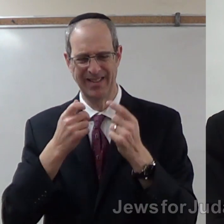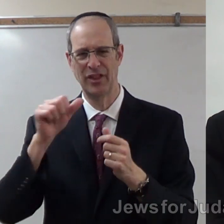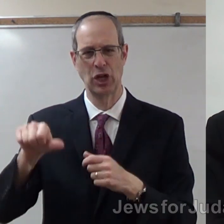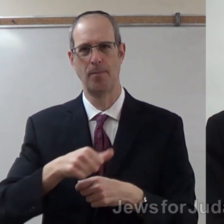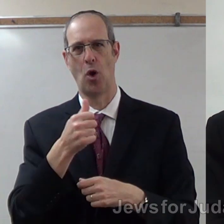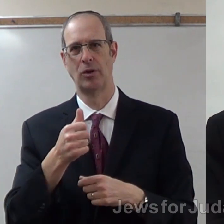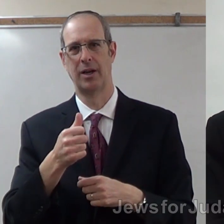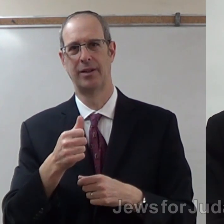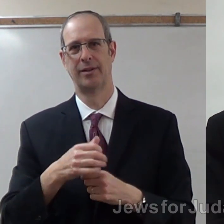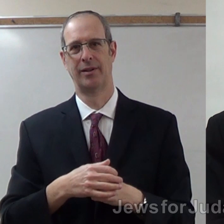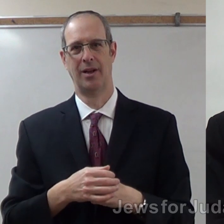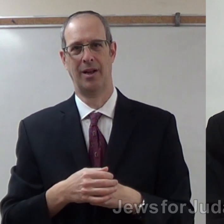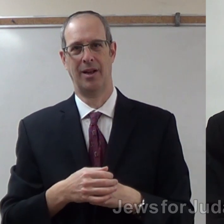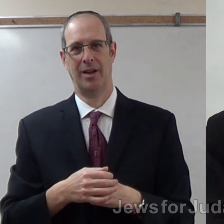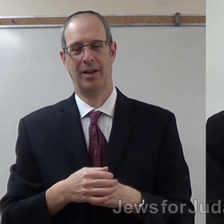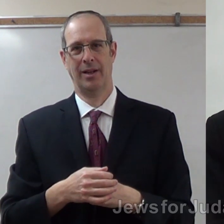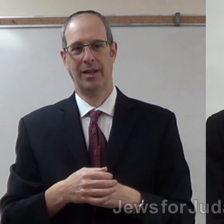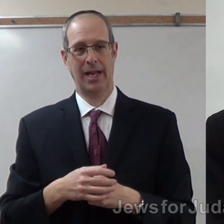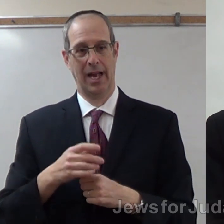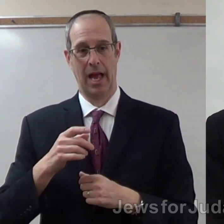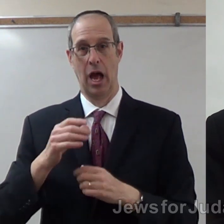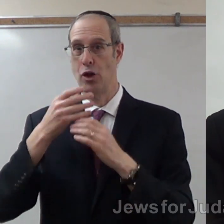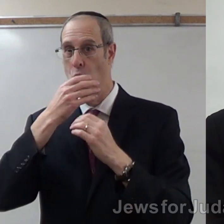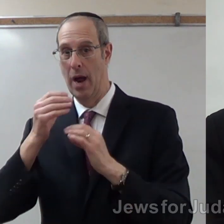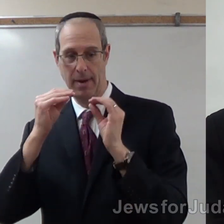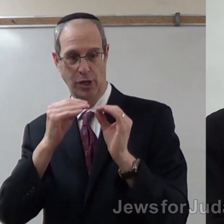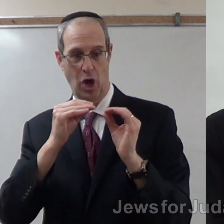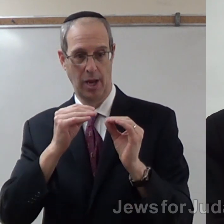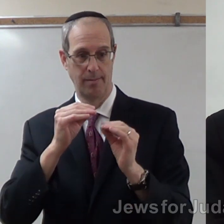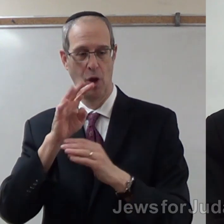Gemara. And he taught him